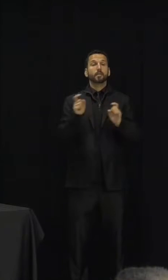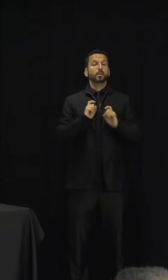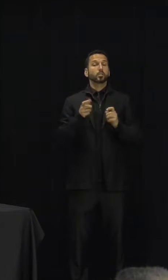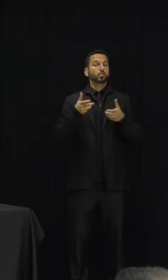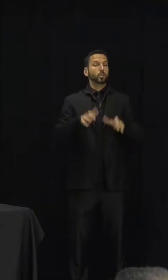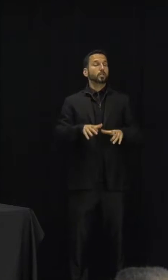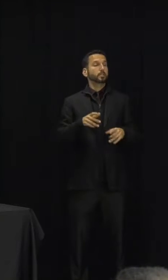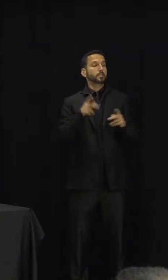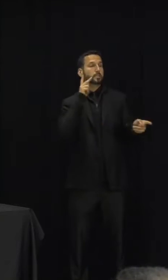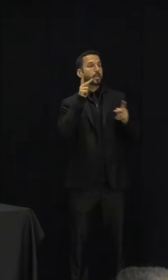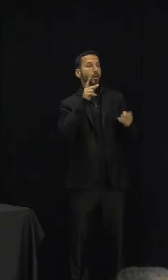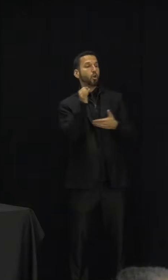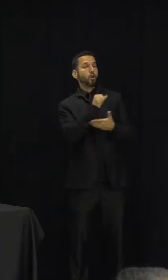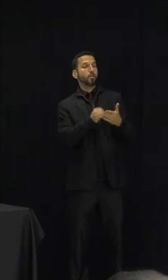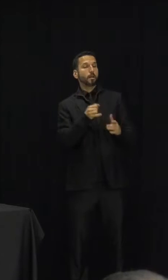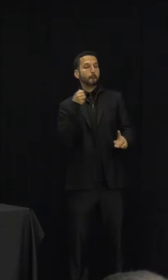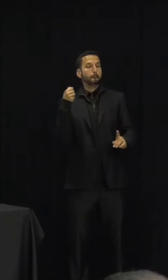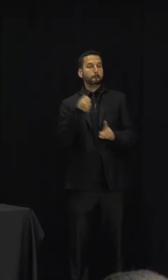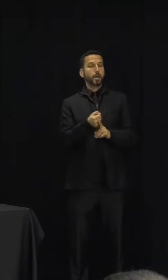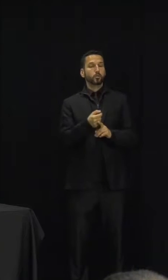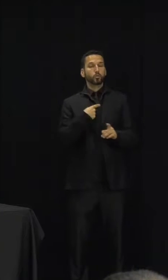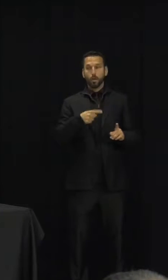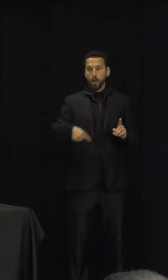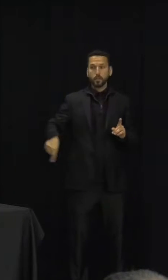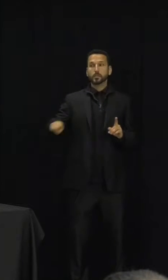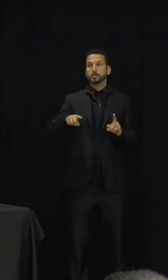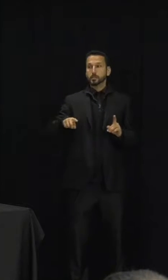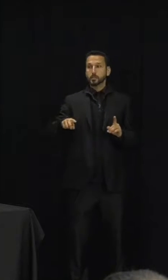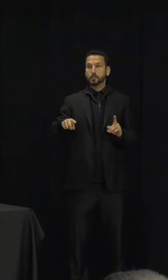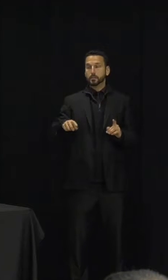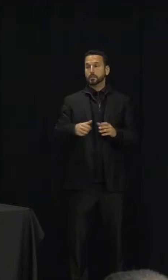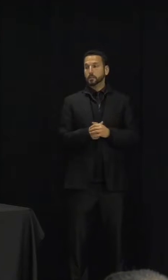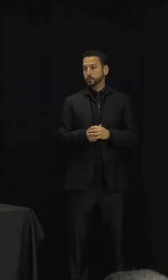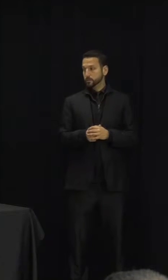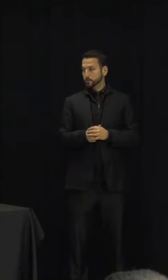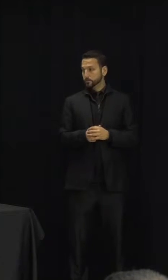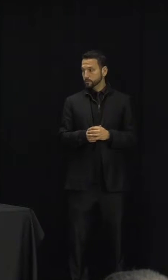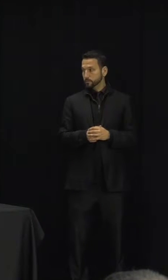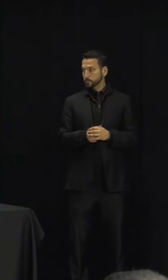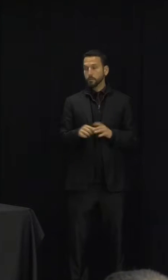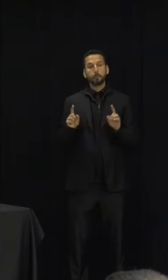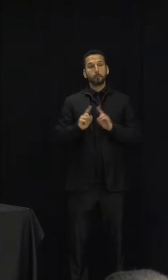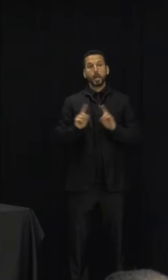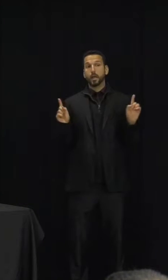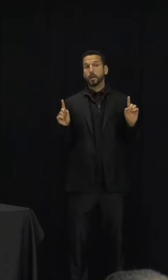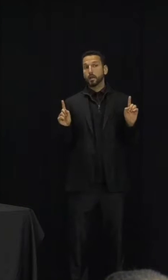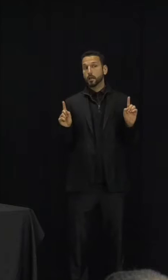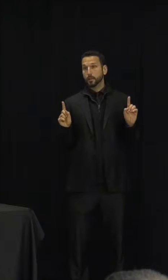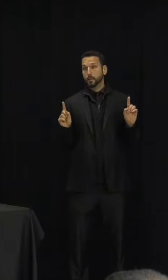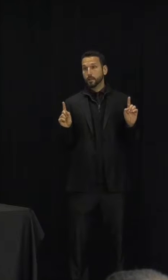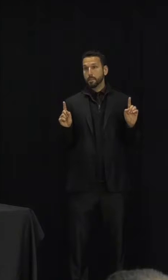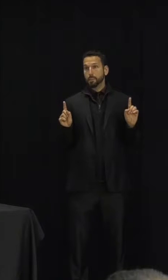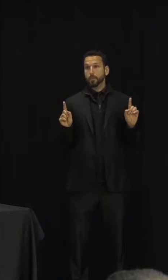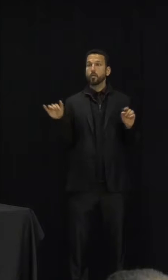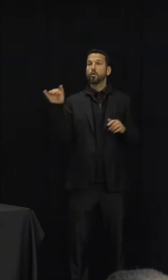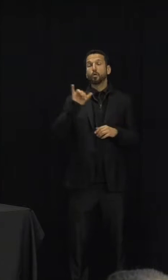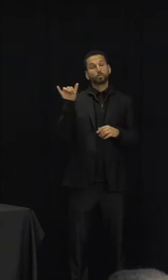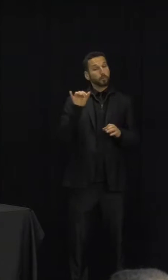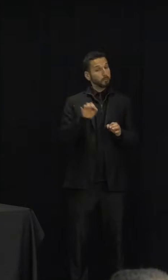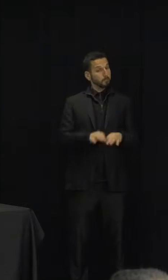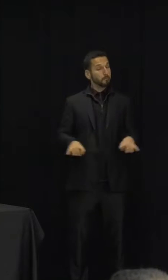we won't have faulty problems. The Dance NYC data that Jay and